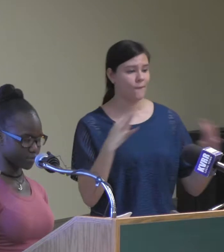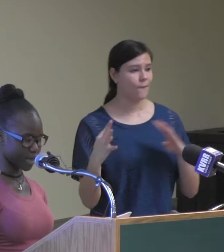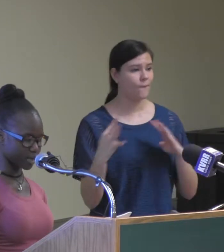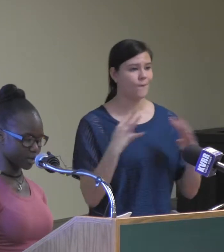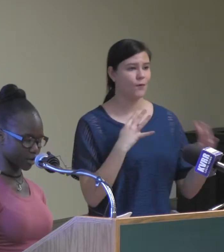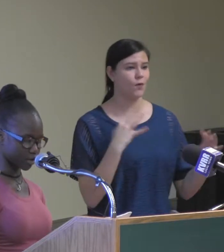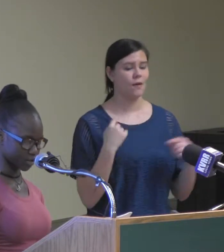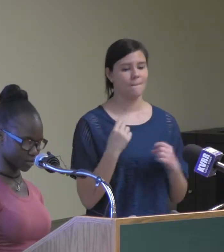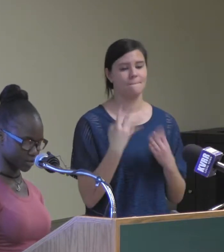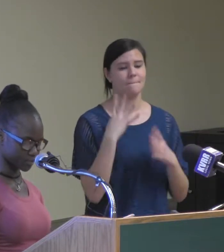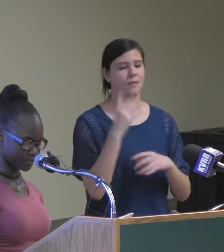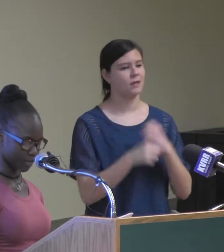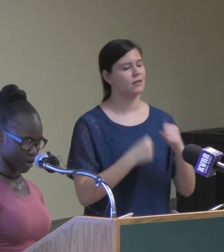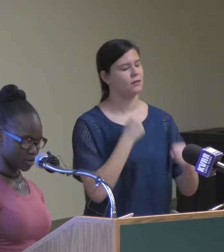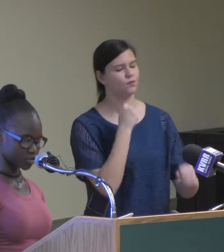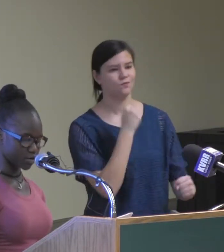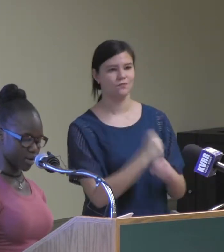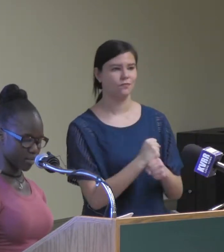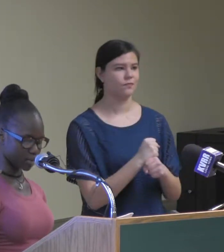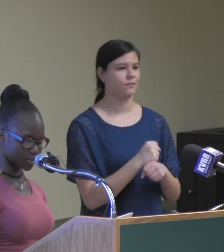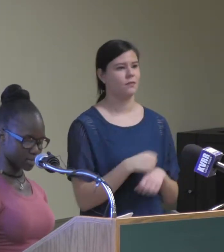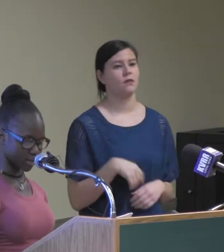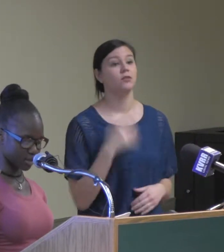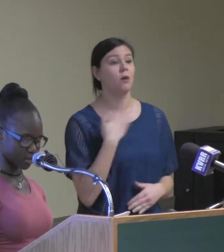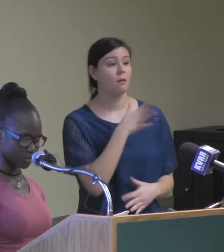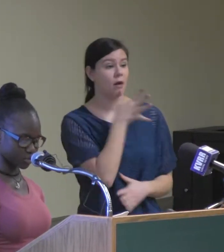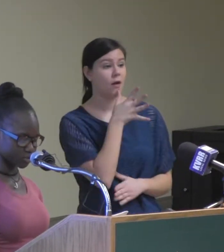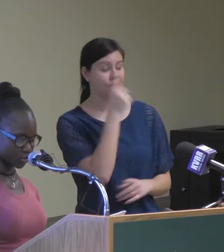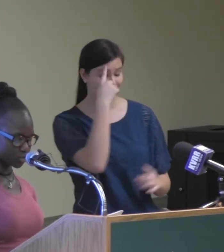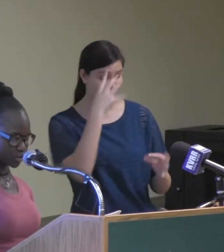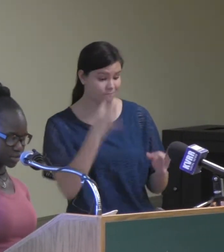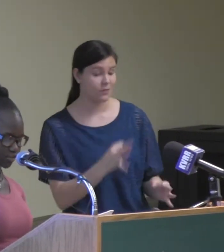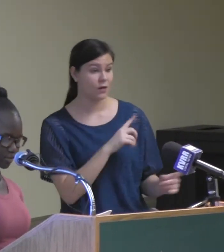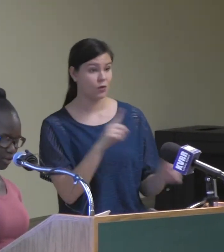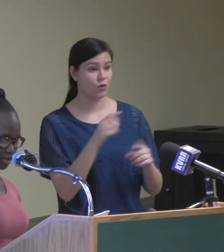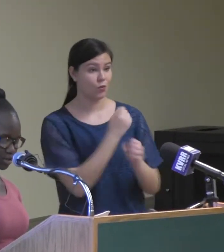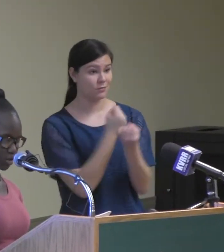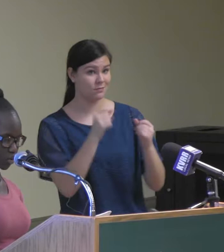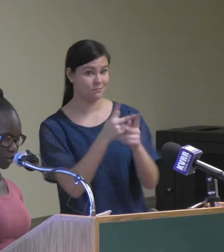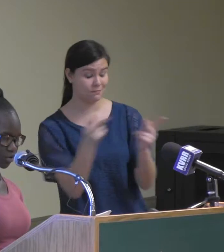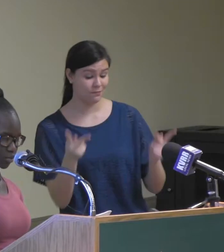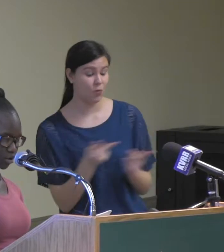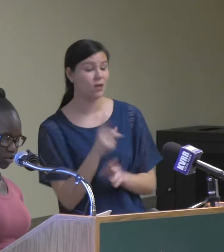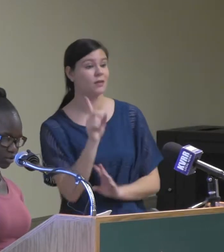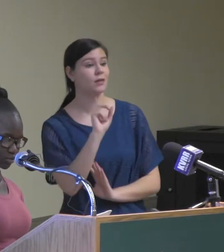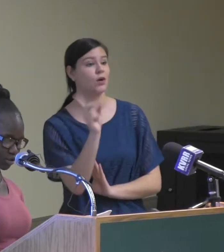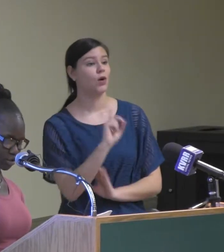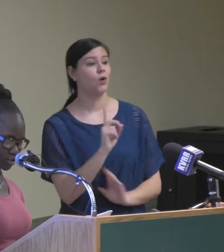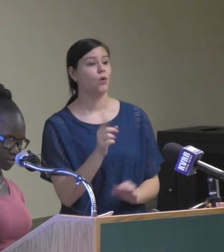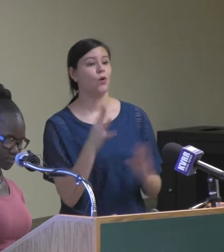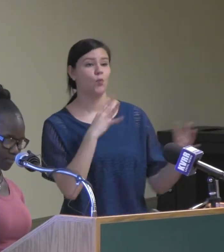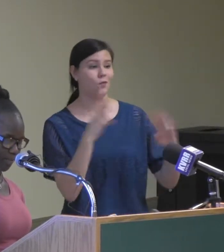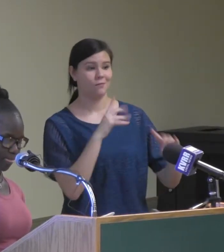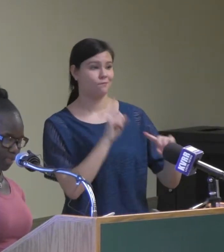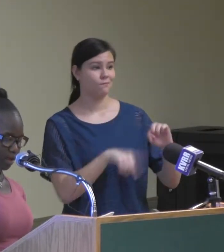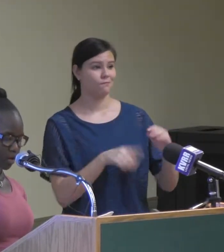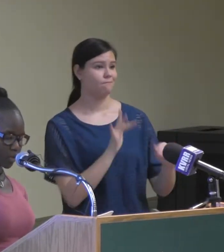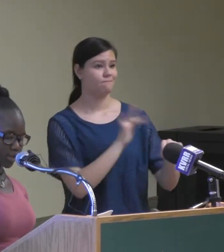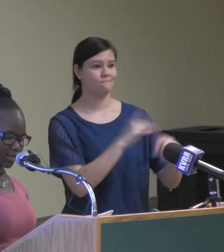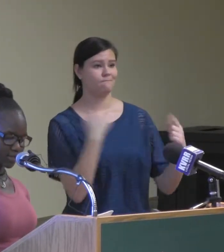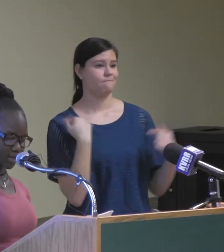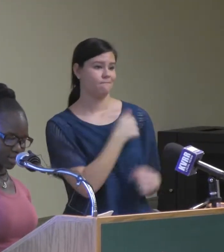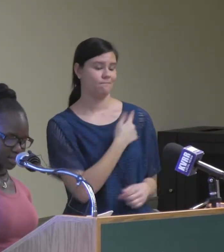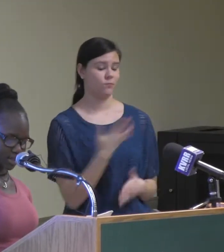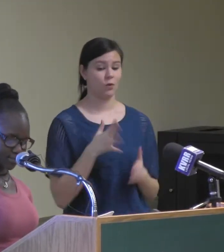on for many long years. So my mom decided that we should go to a safe place where the war couldn't reach us.